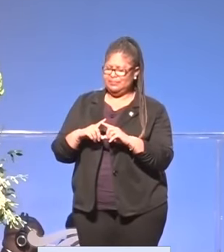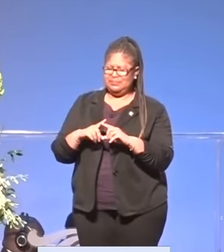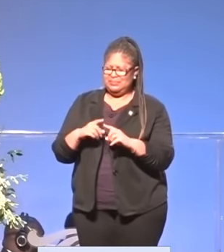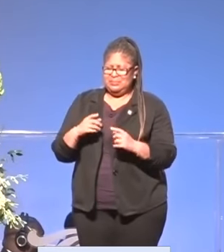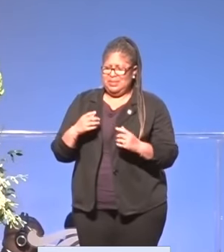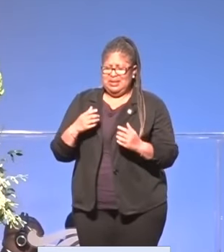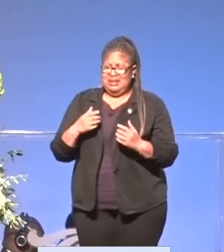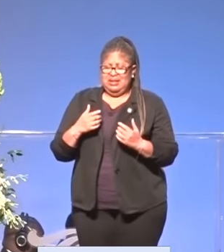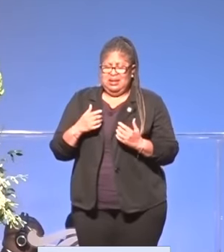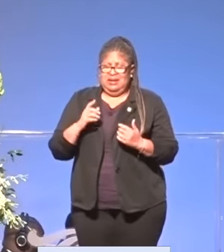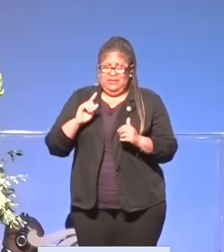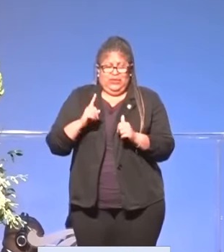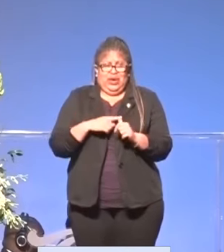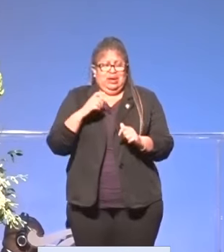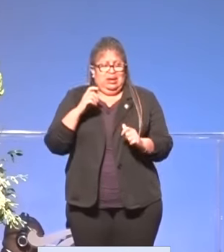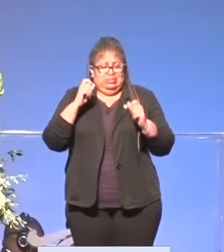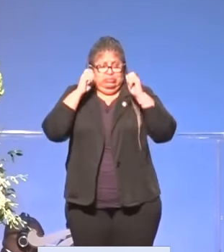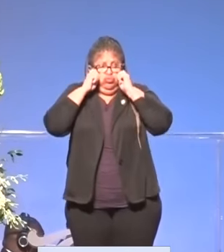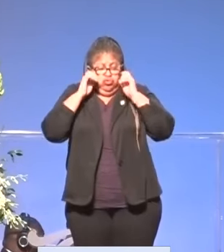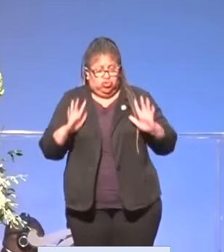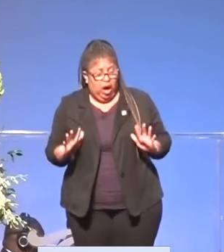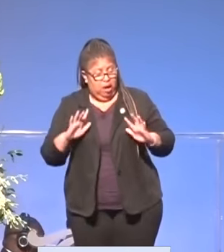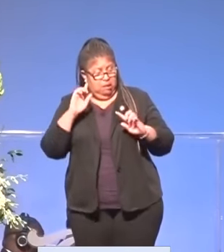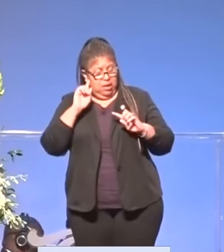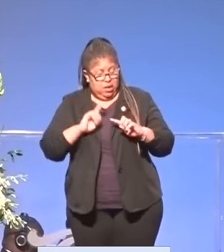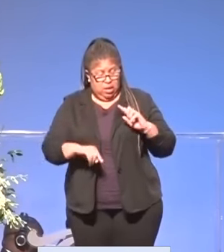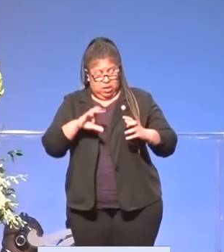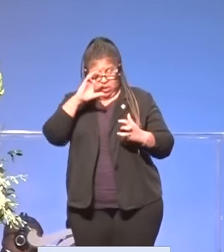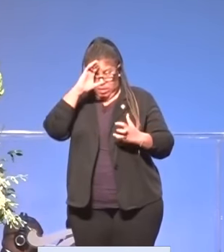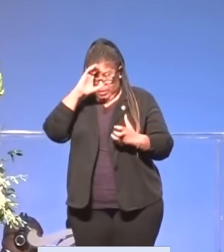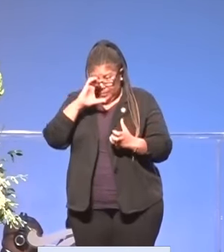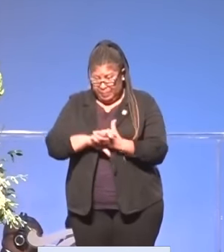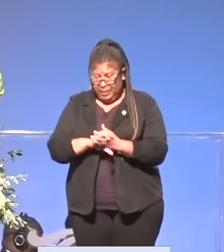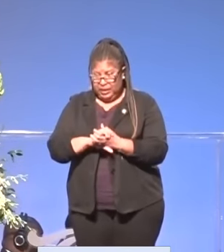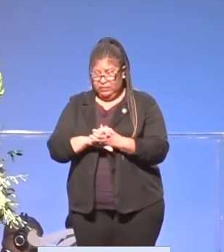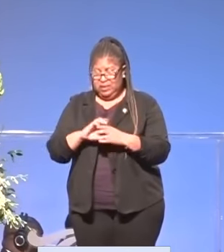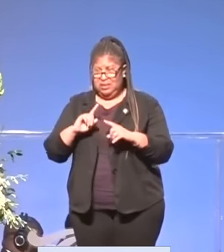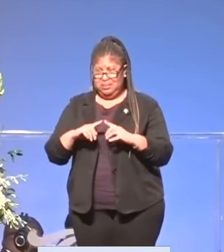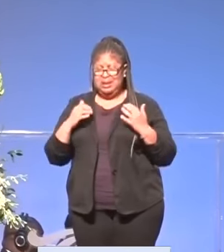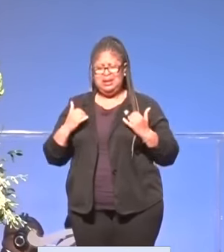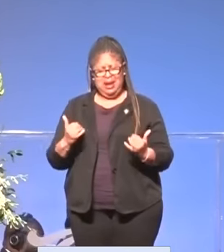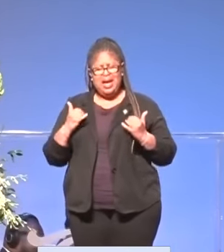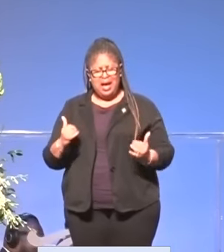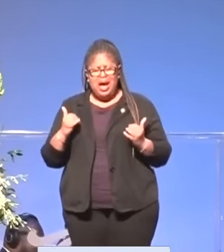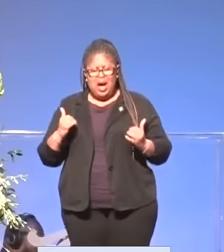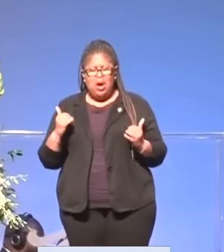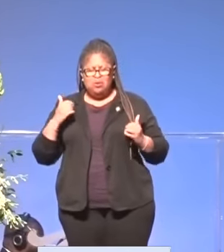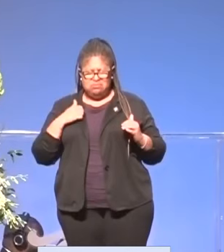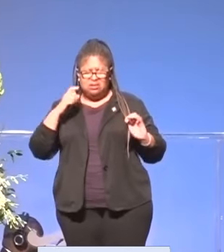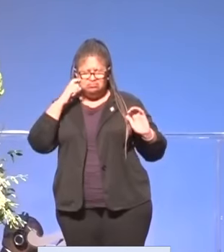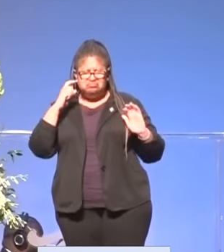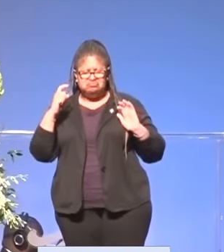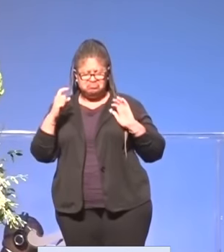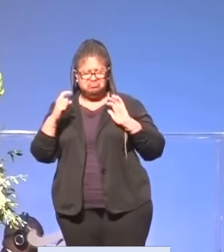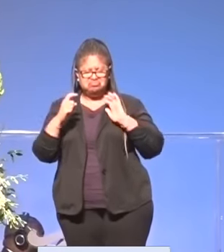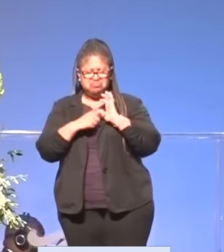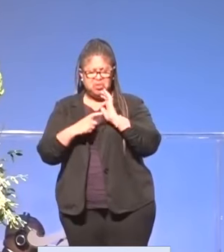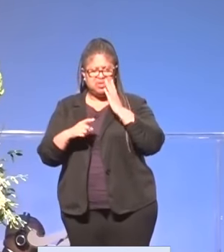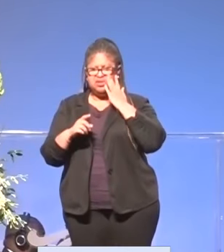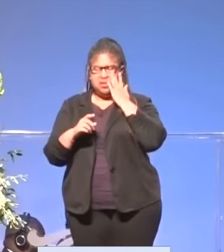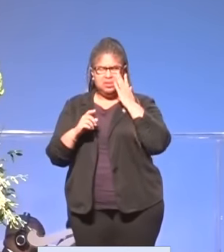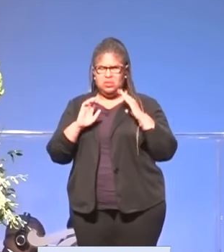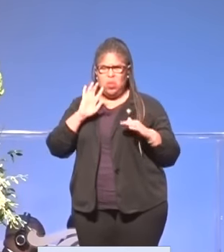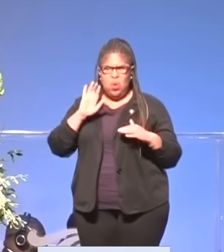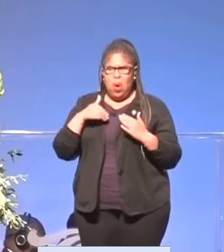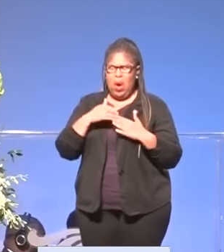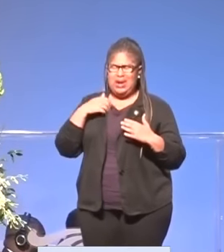couldn't believe it at first. But I see it now. All I think about is when